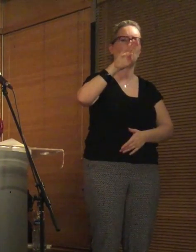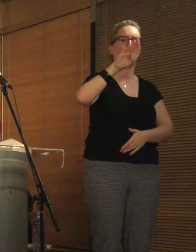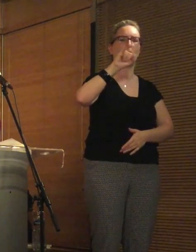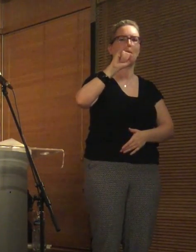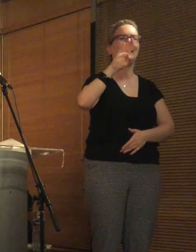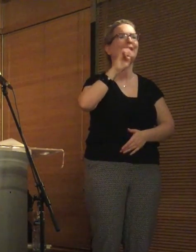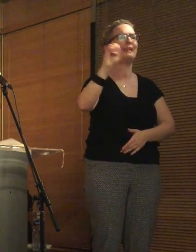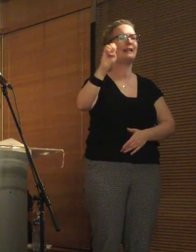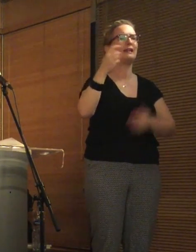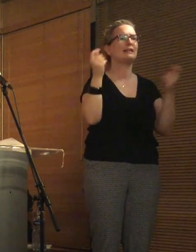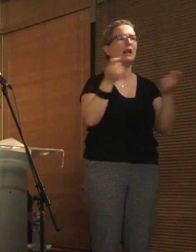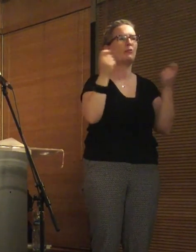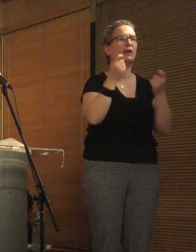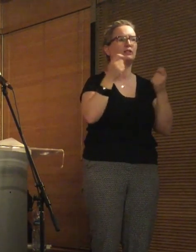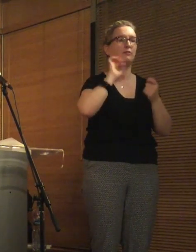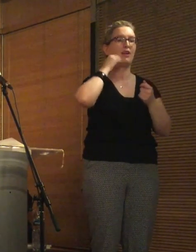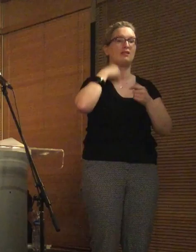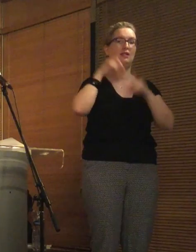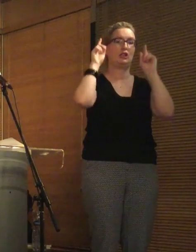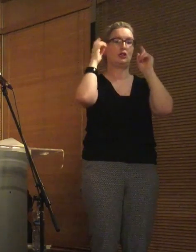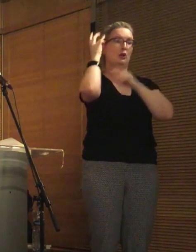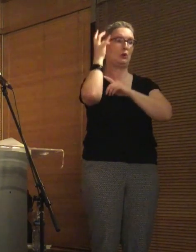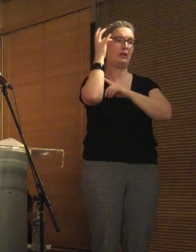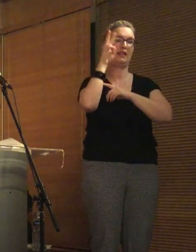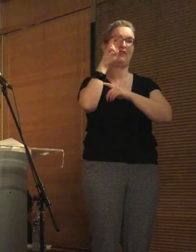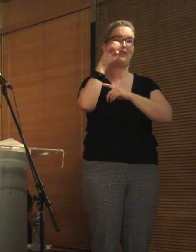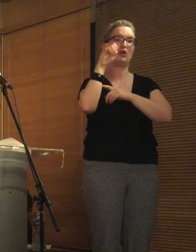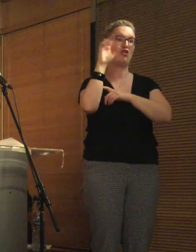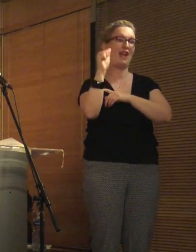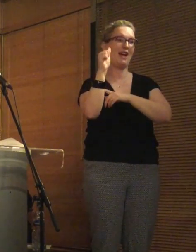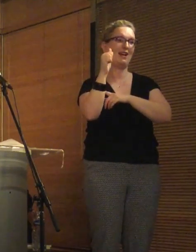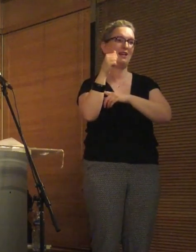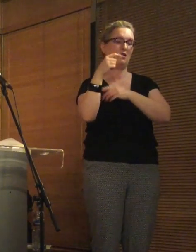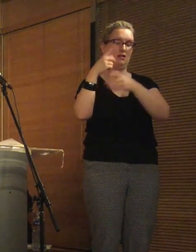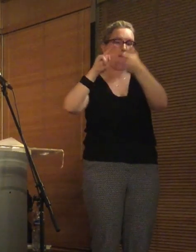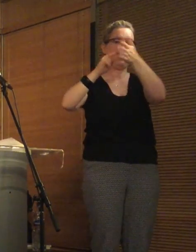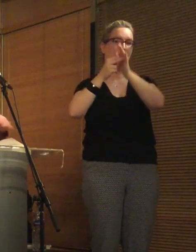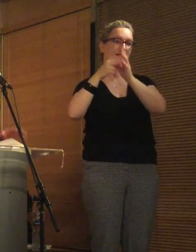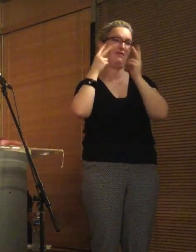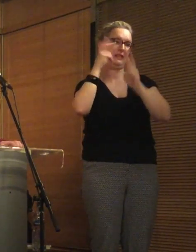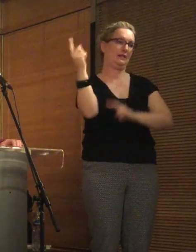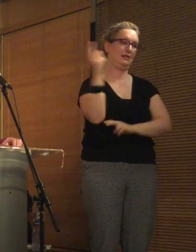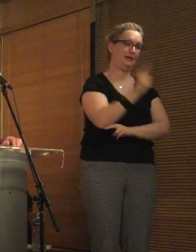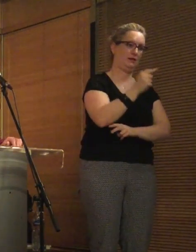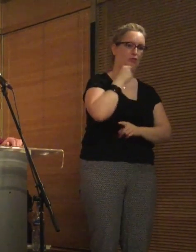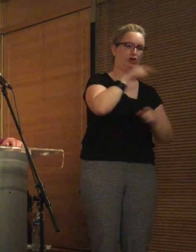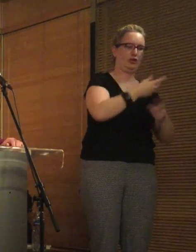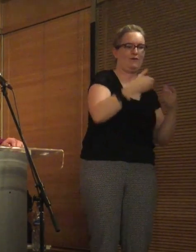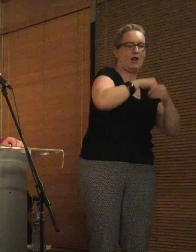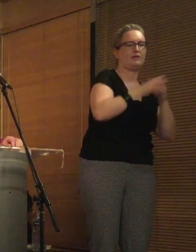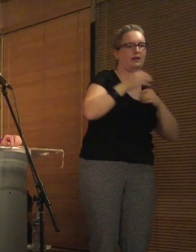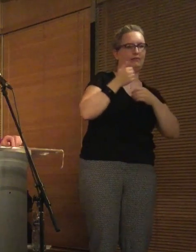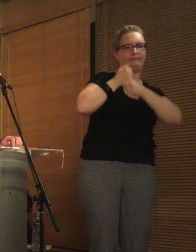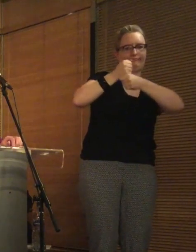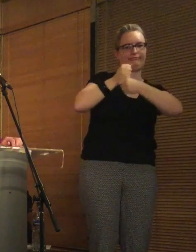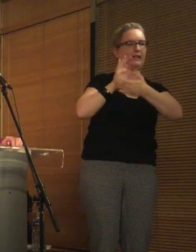her visit, Victoria's visit here. That's in what gave rise to the Union, when the women came together for that protest and their alternative